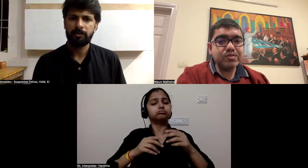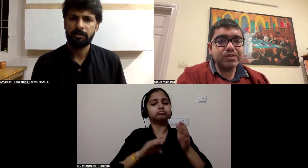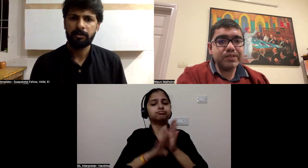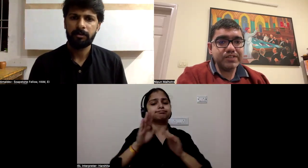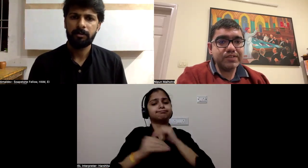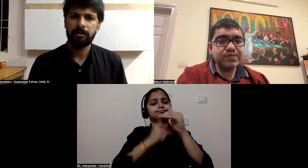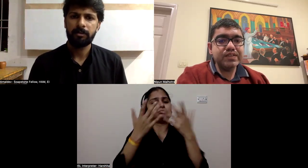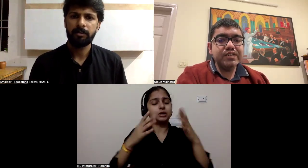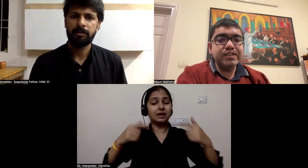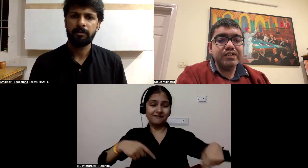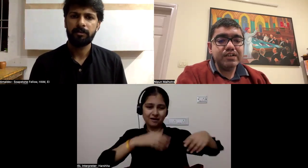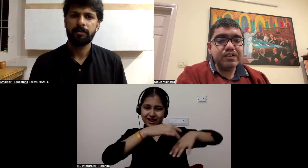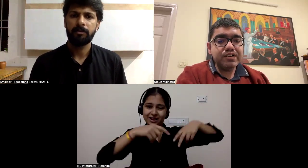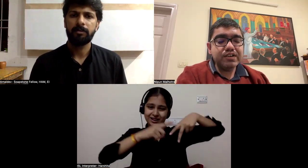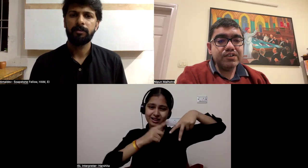that's why I'm a quadriplegic.